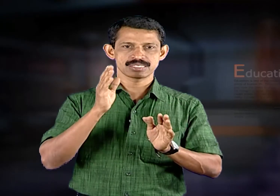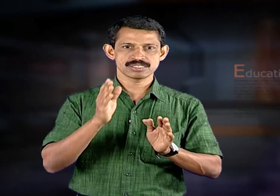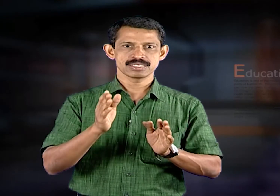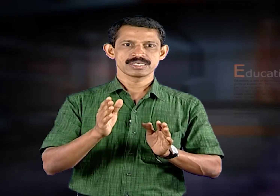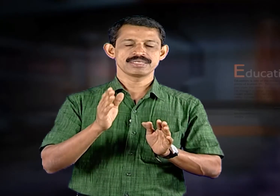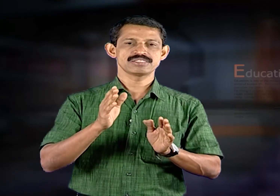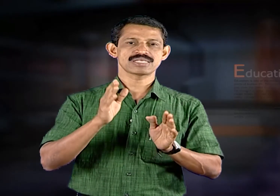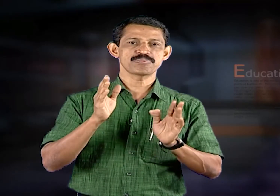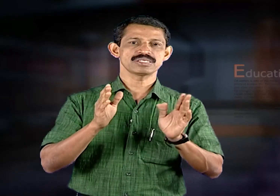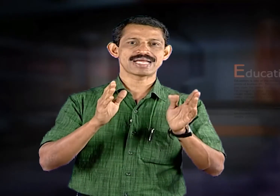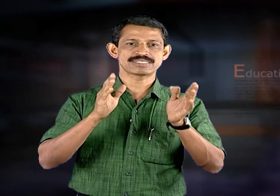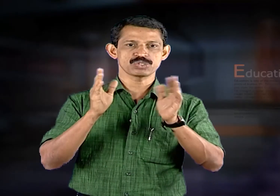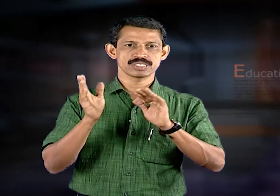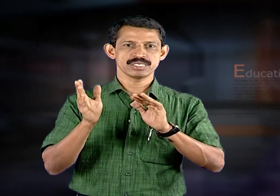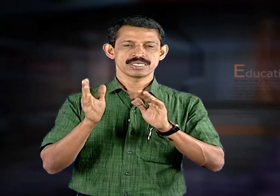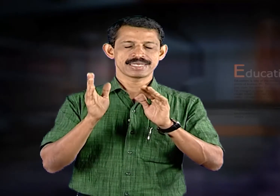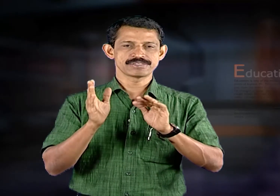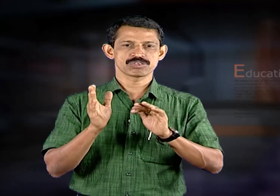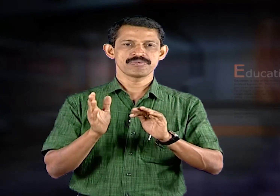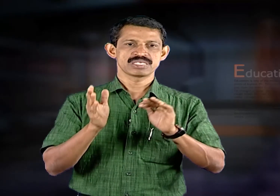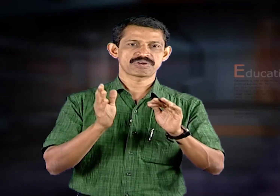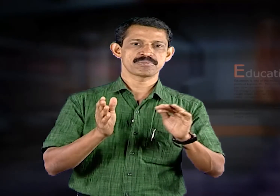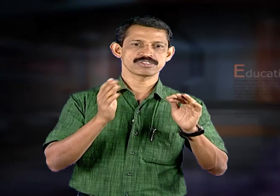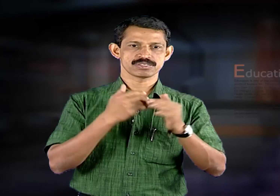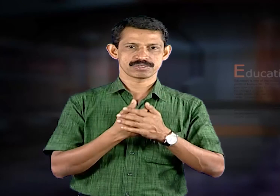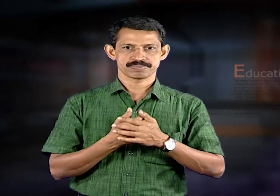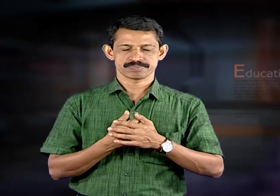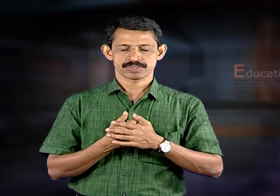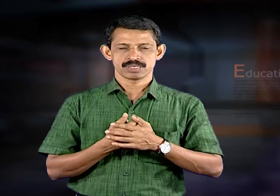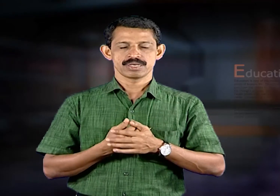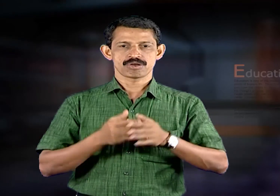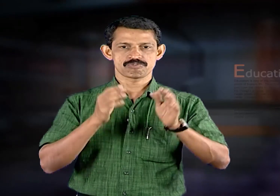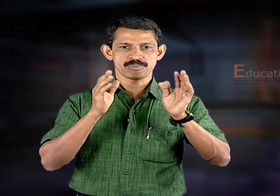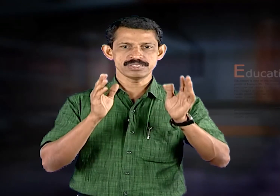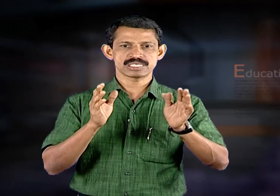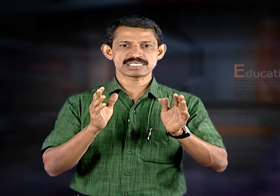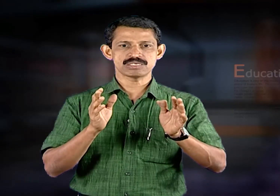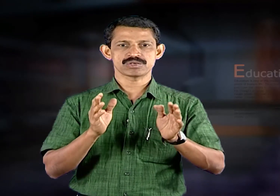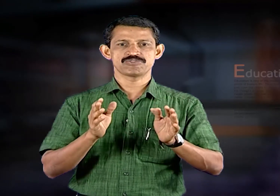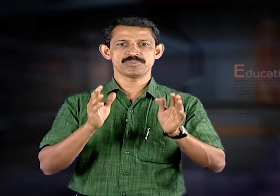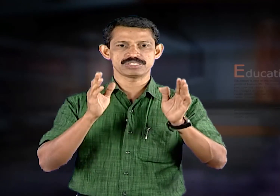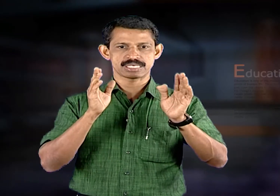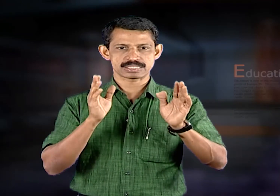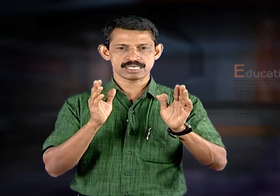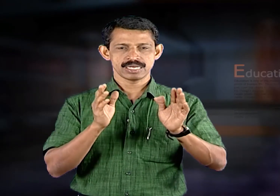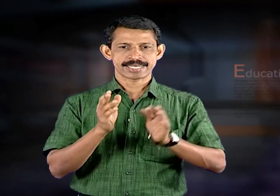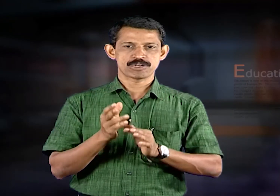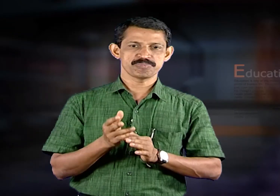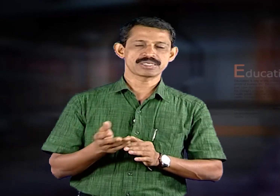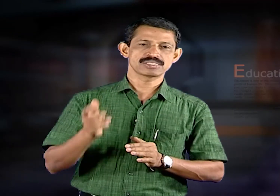discussed in this chapter cater to the needs of different masses. Non-formal education or informal education cannot be